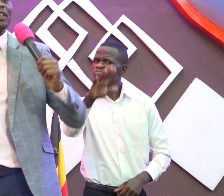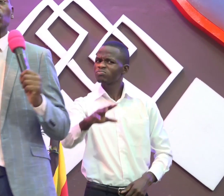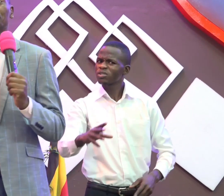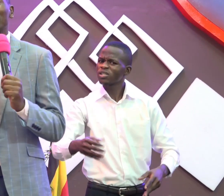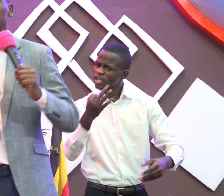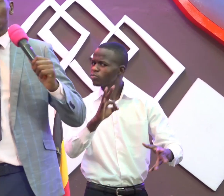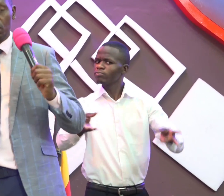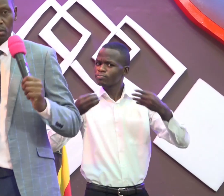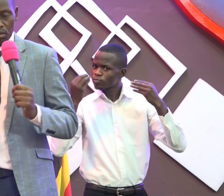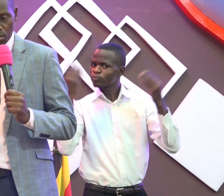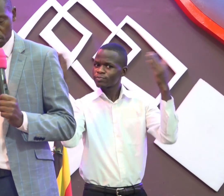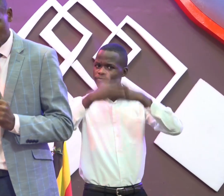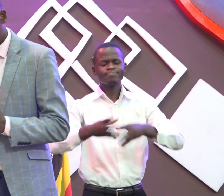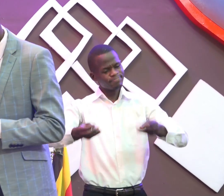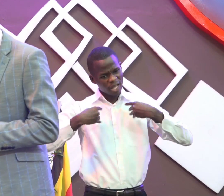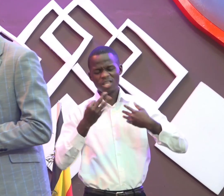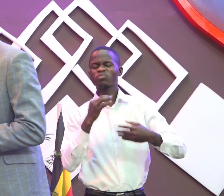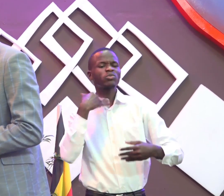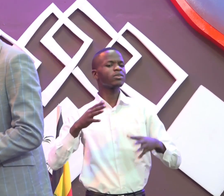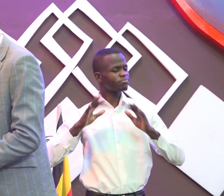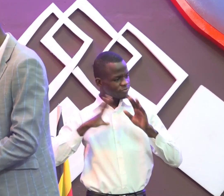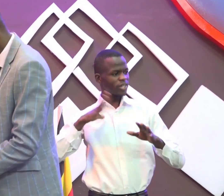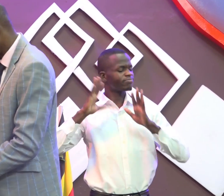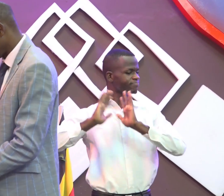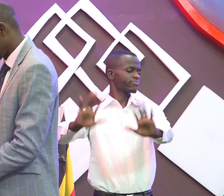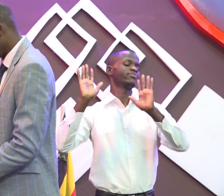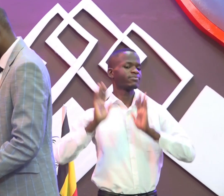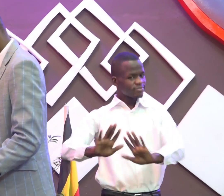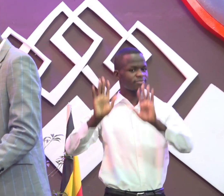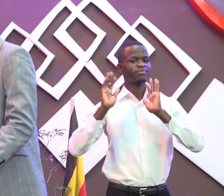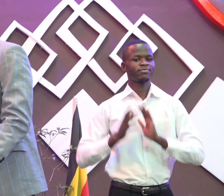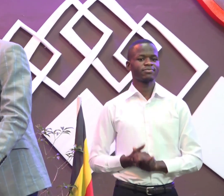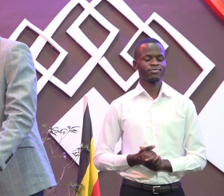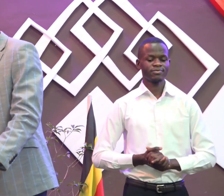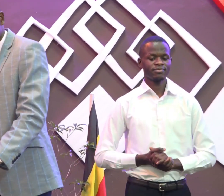Leave me. If you're going to give me supper, give me. If